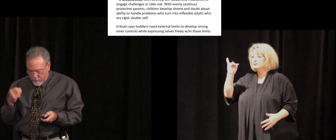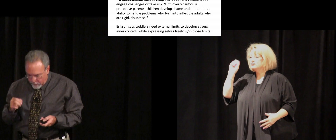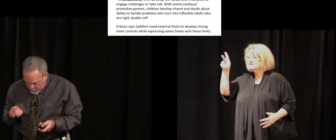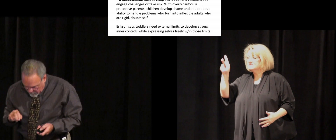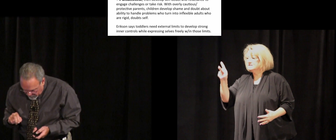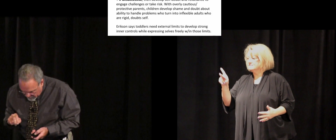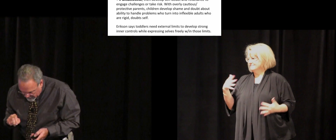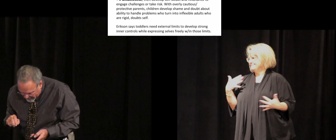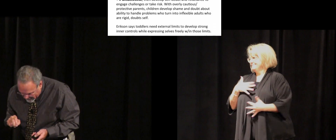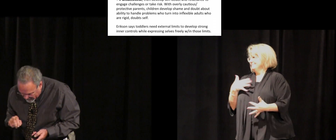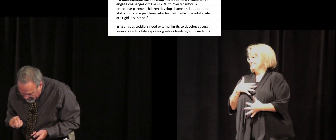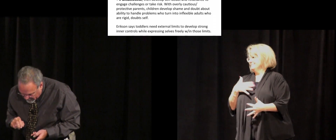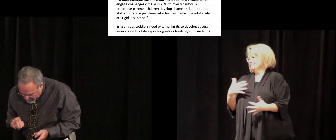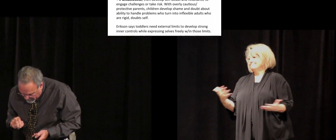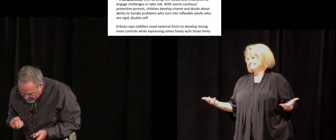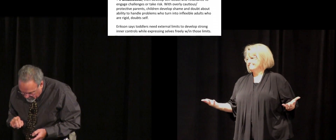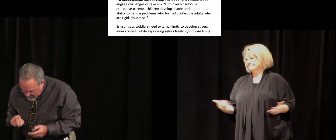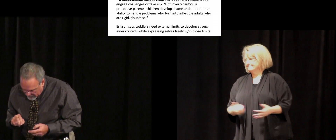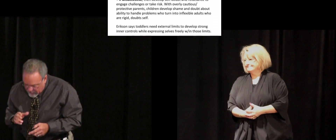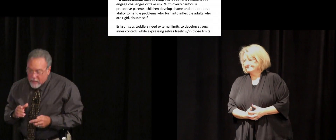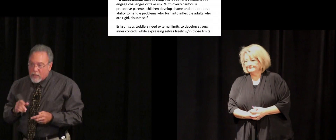of like, yeah, I know who I am.